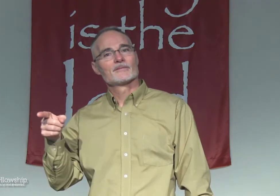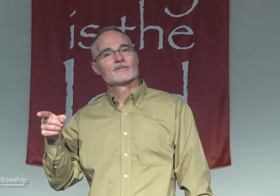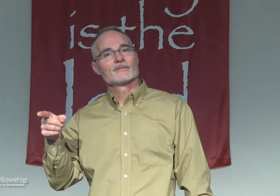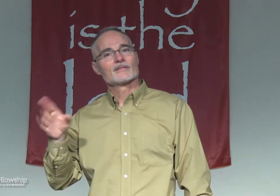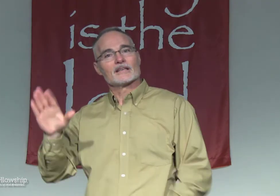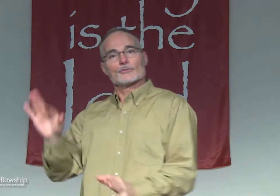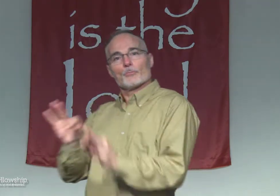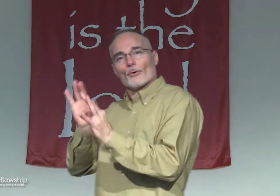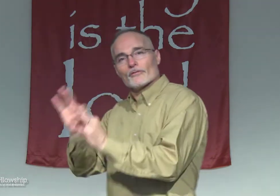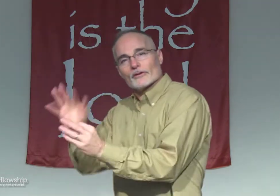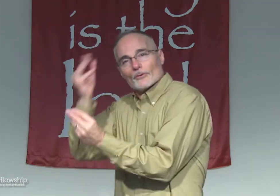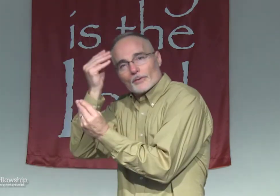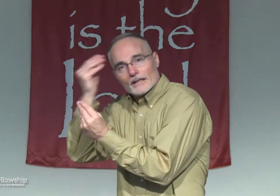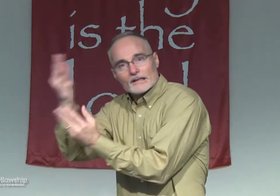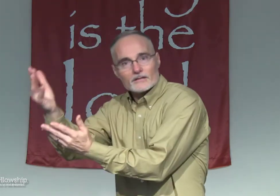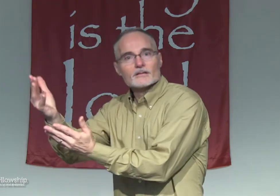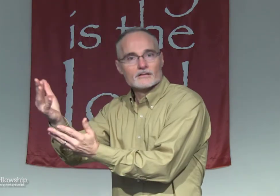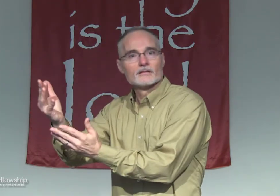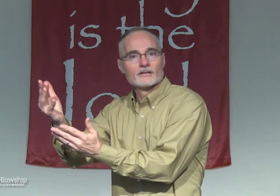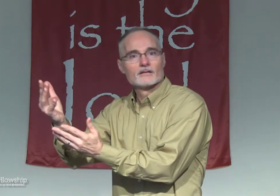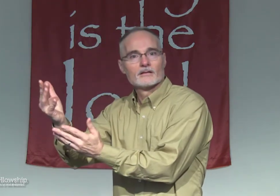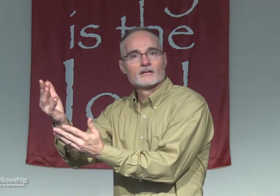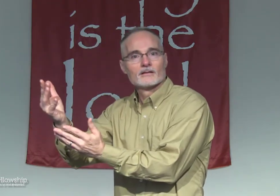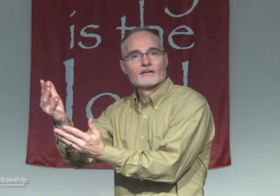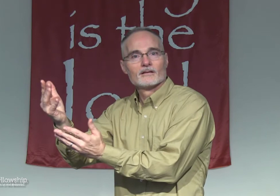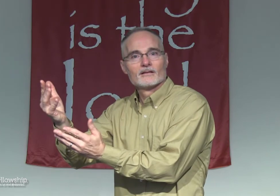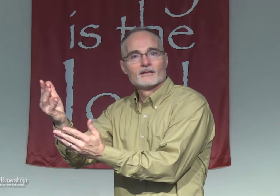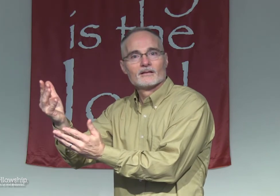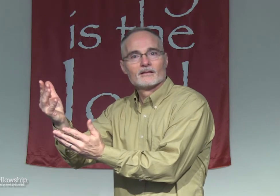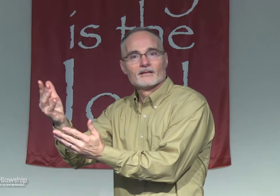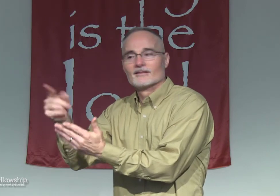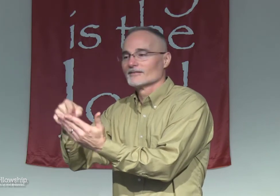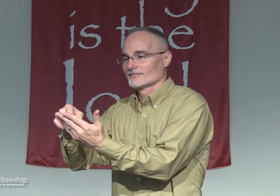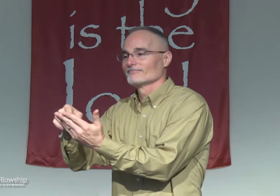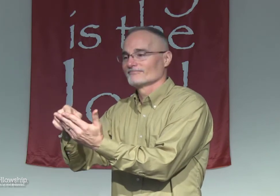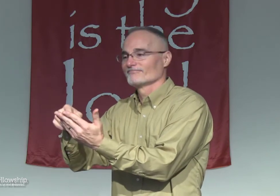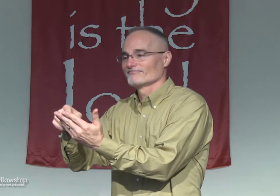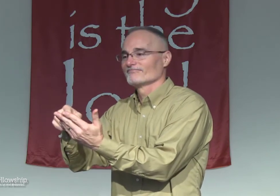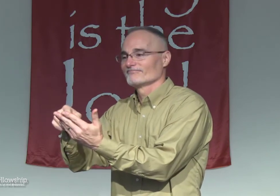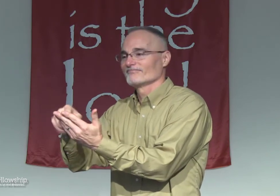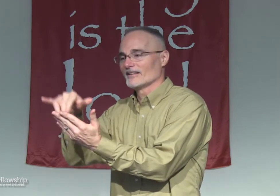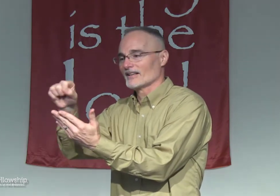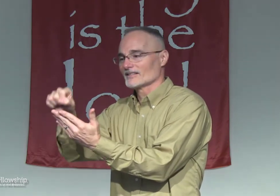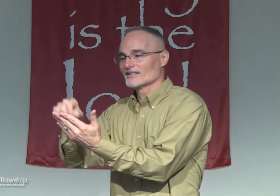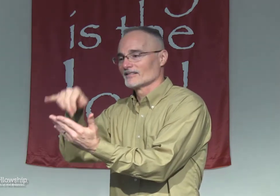to Jesus. Jesus' perfect obedience is what He sees.